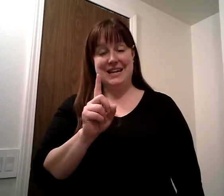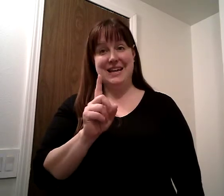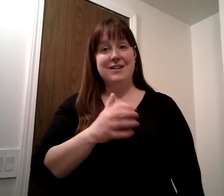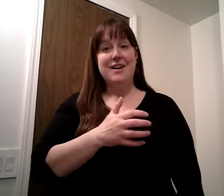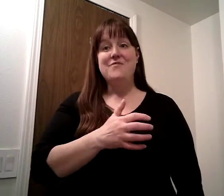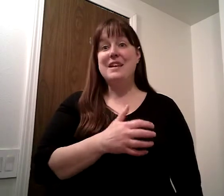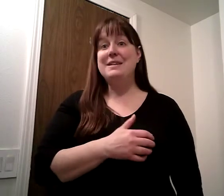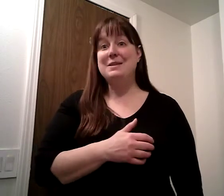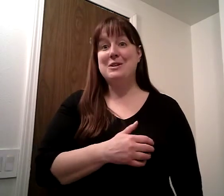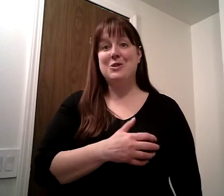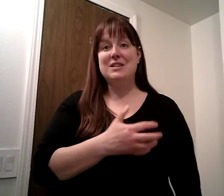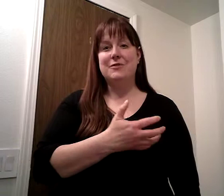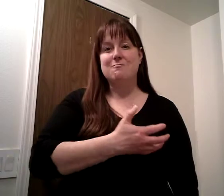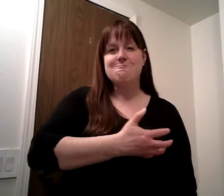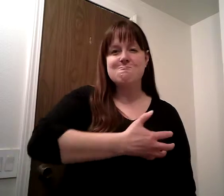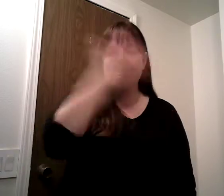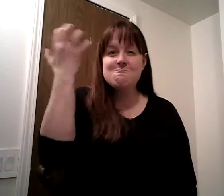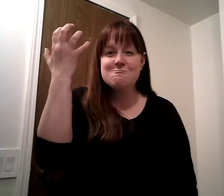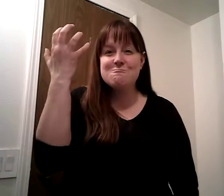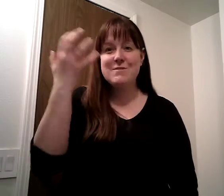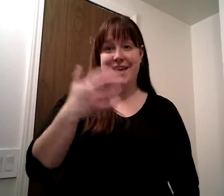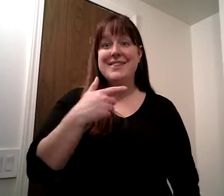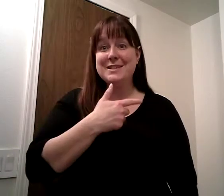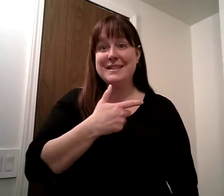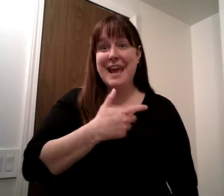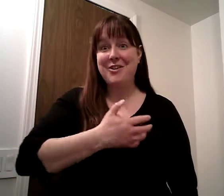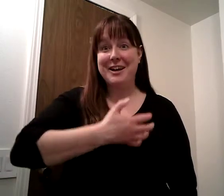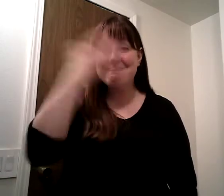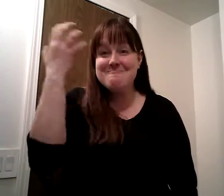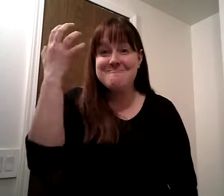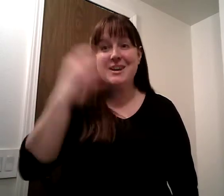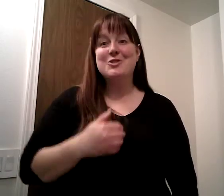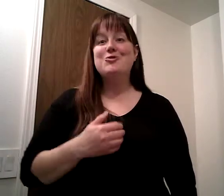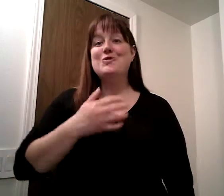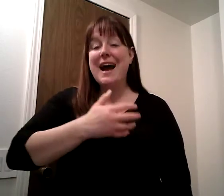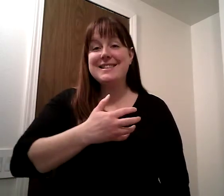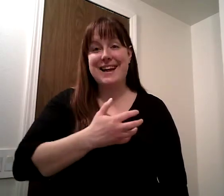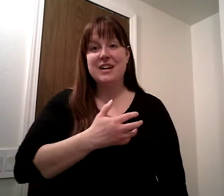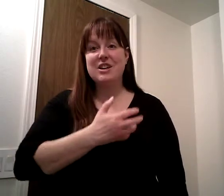sign that means something totally different. This means angry. So do not sign it like